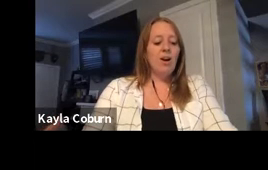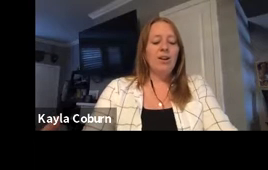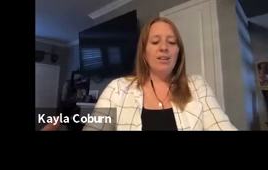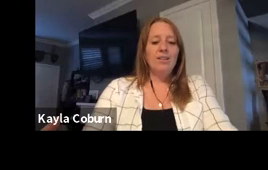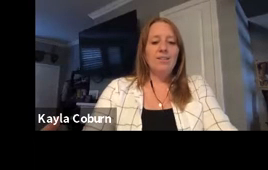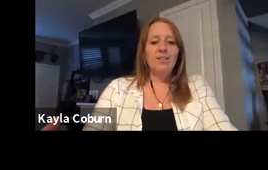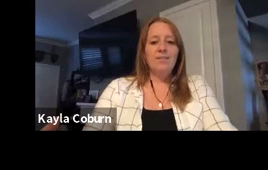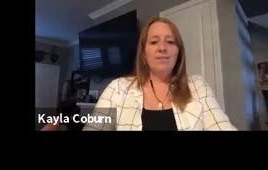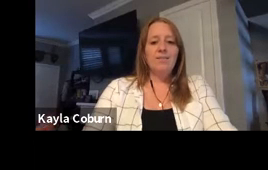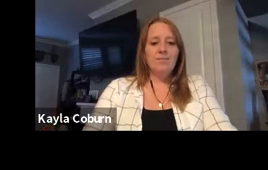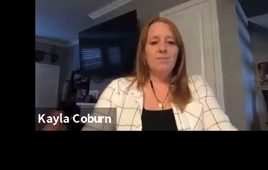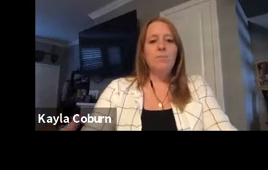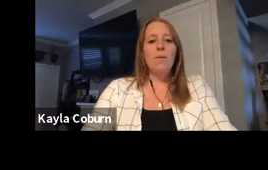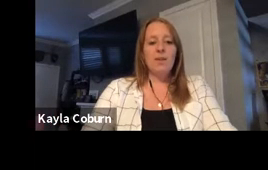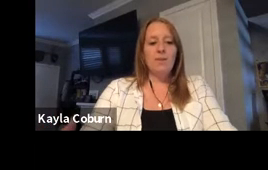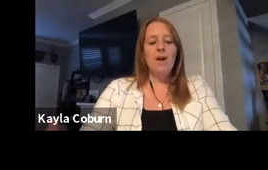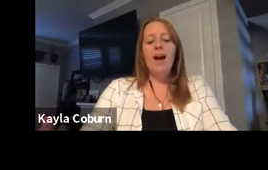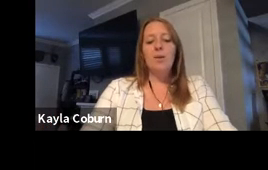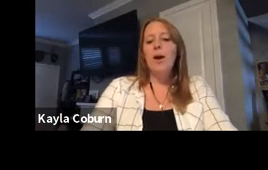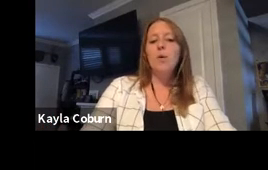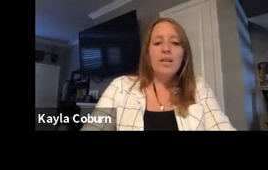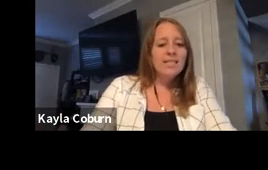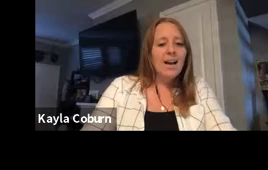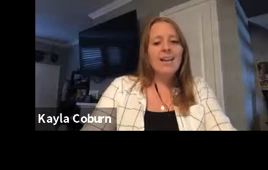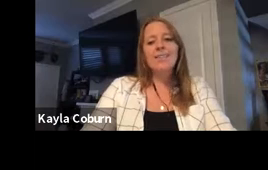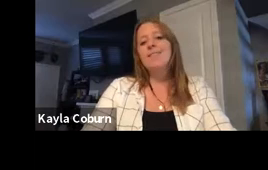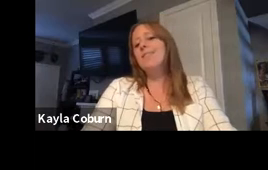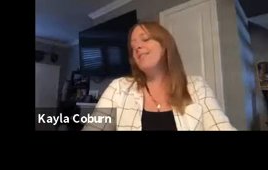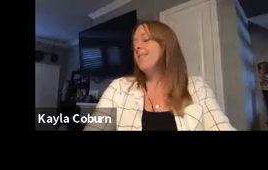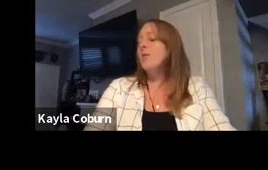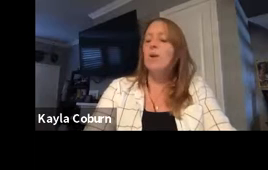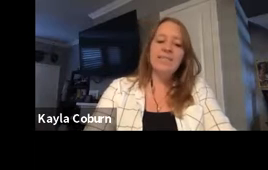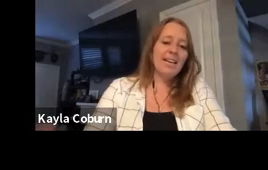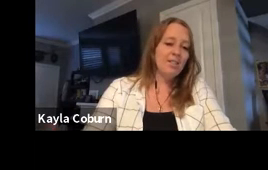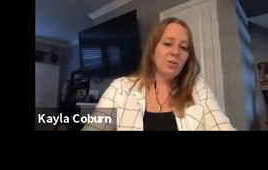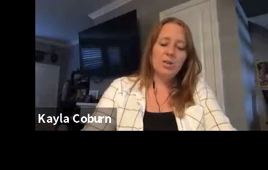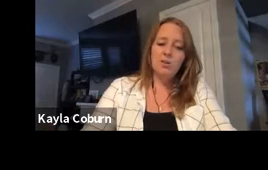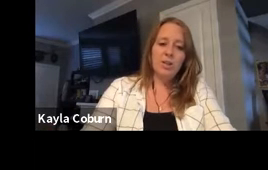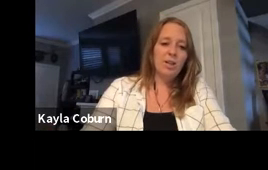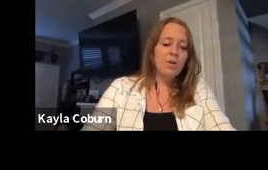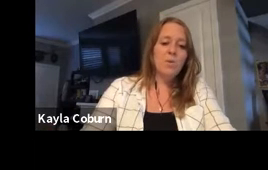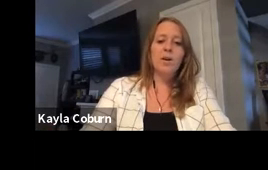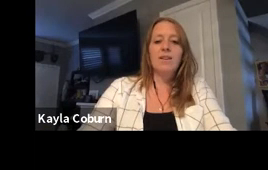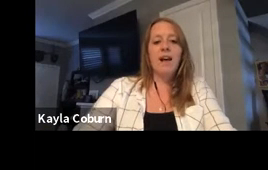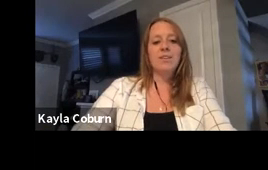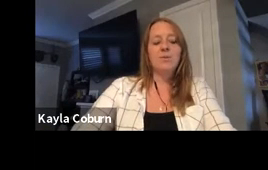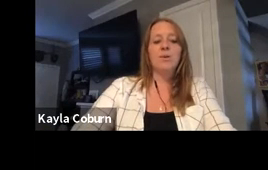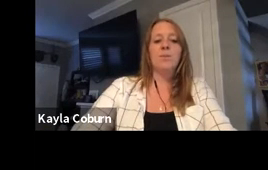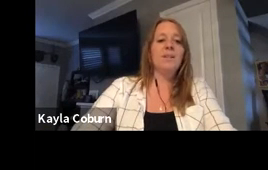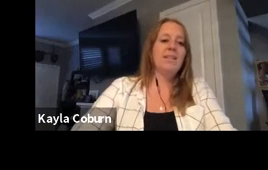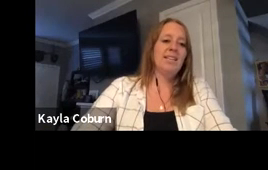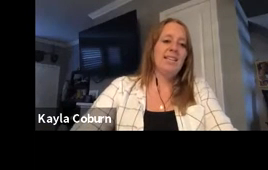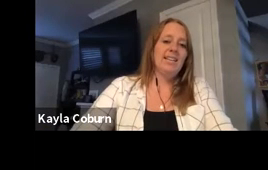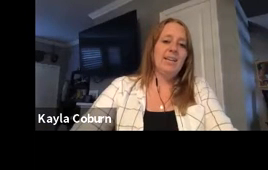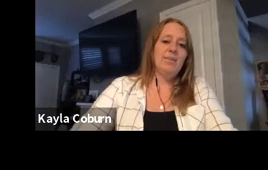usually are probably the higher priority signs, the ones that children usually learn more in the